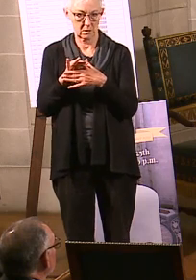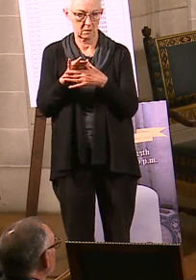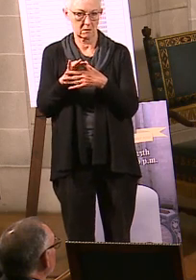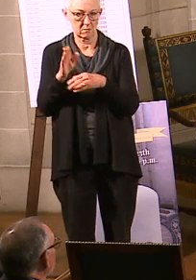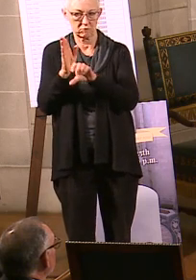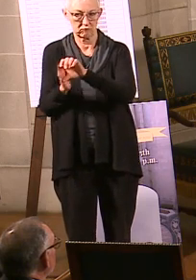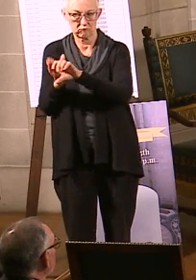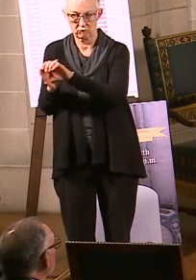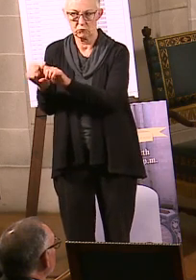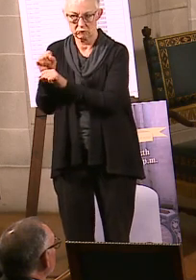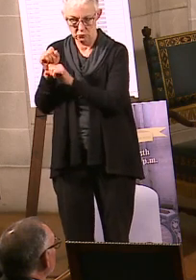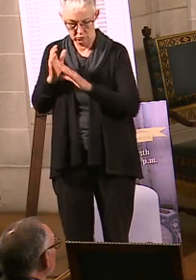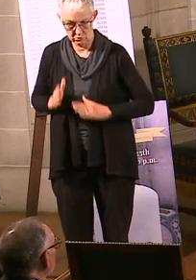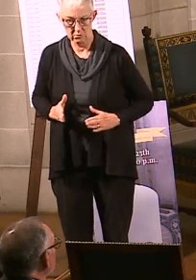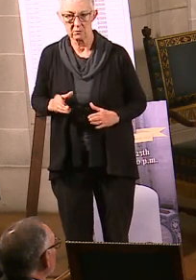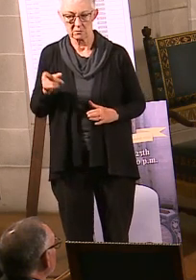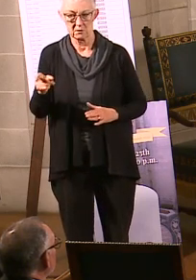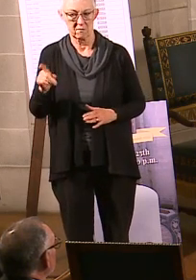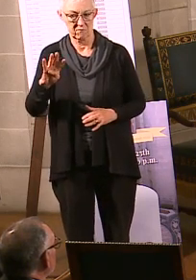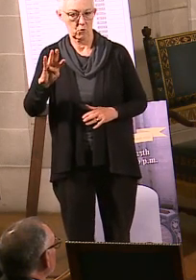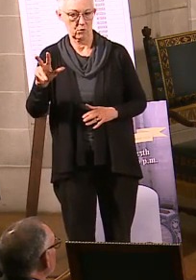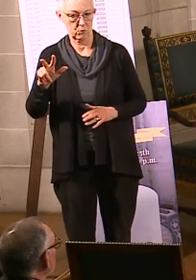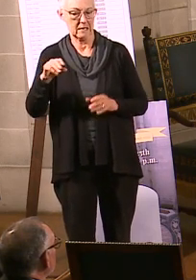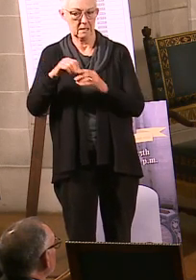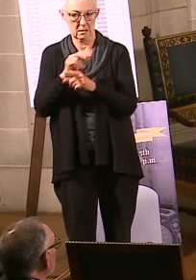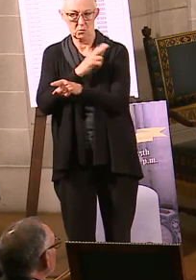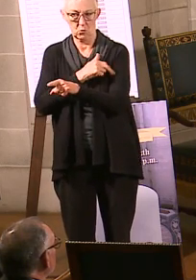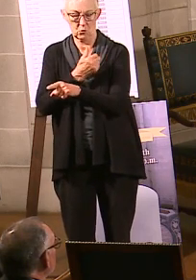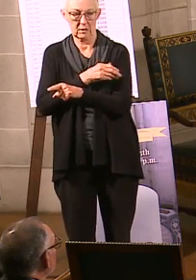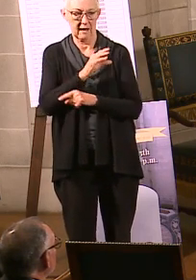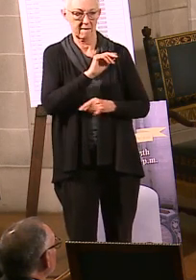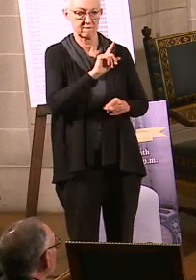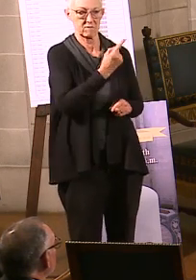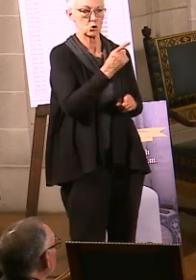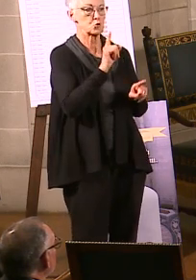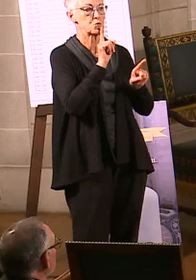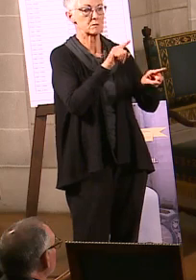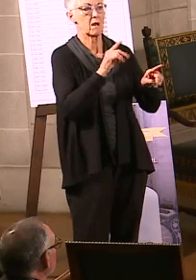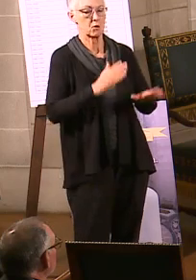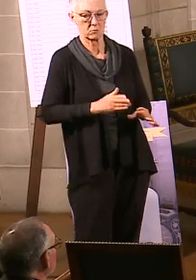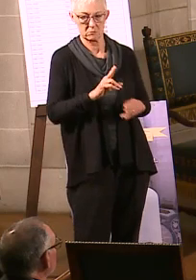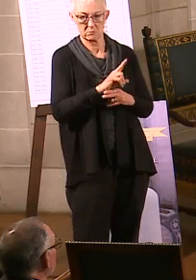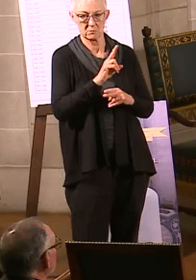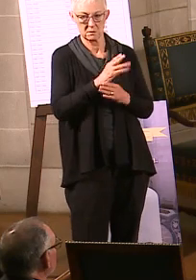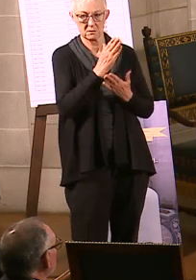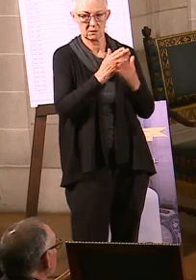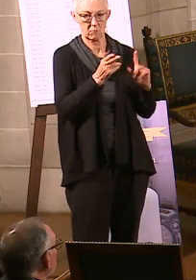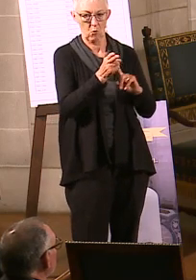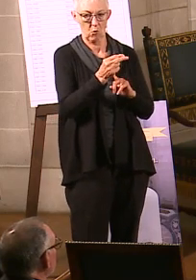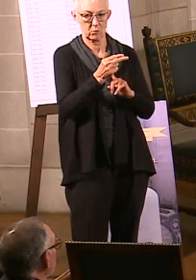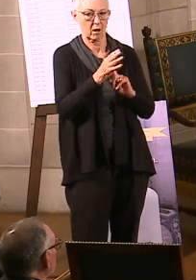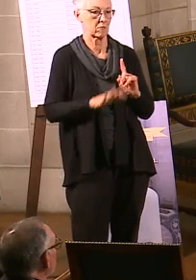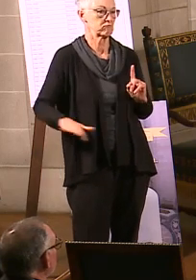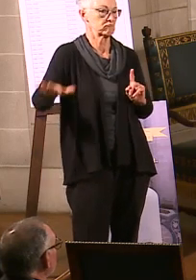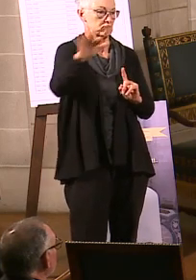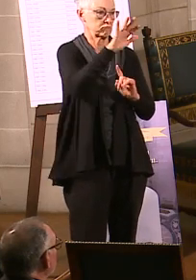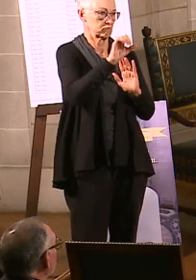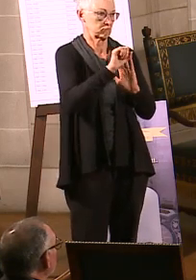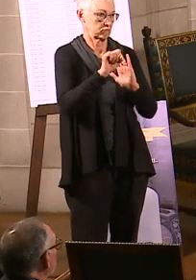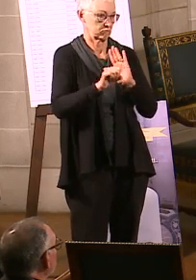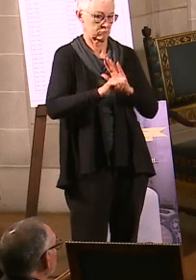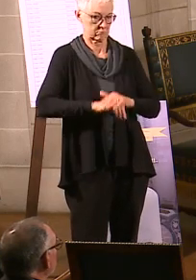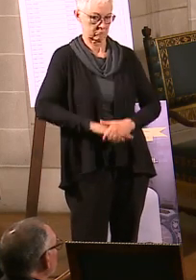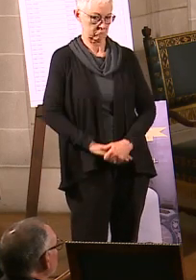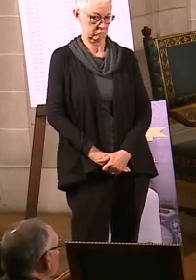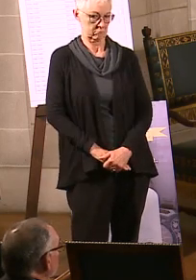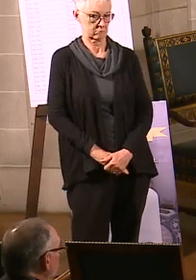folks in hotels. And then we've got, of course, our first responders who are using some of the hotels around the state as well. Don Wolf wants to know, do